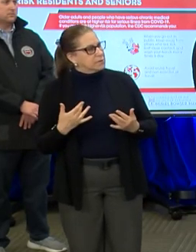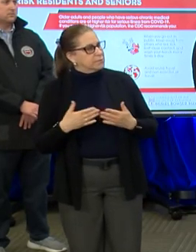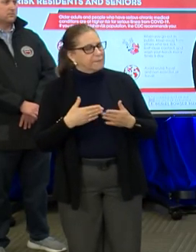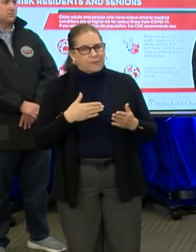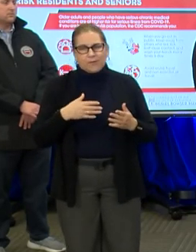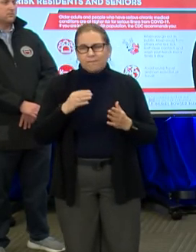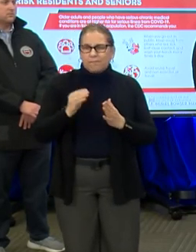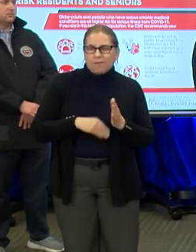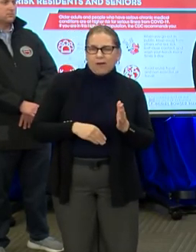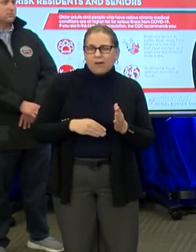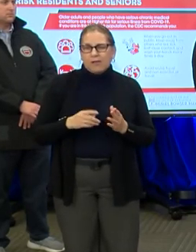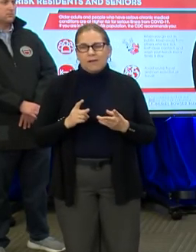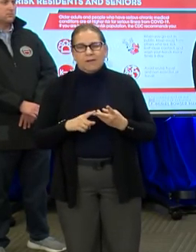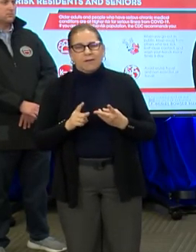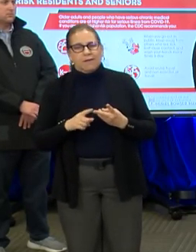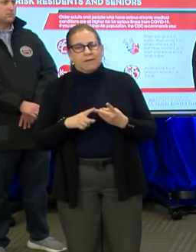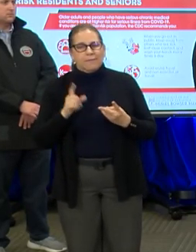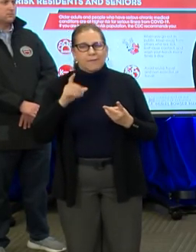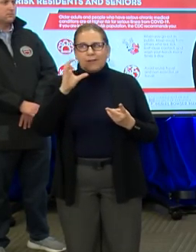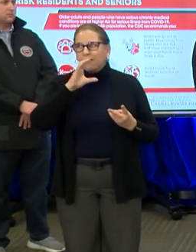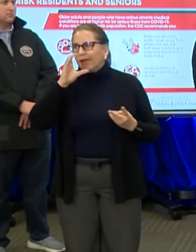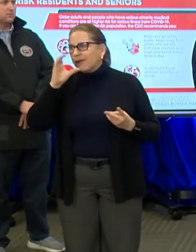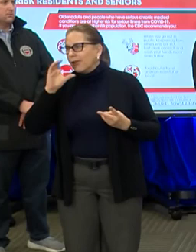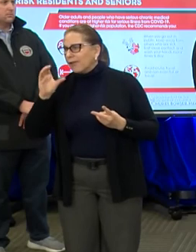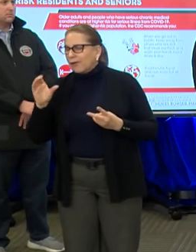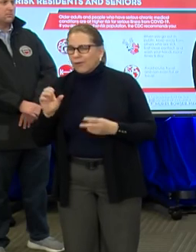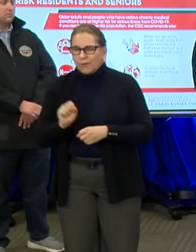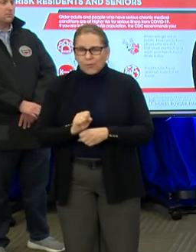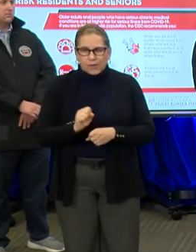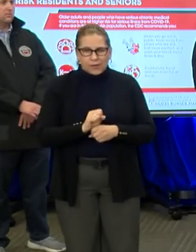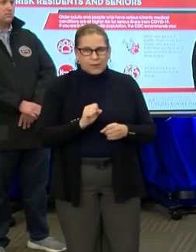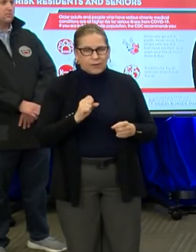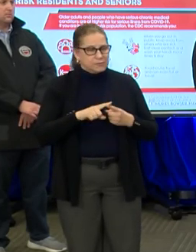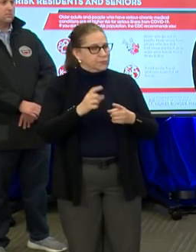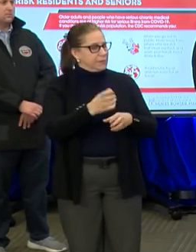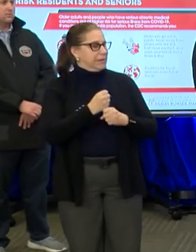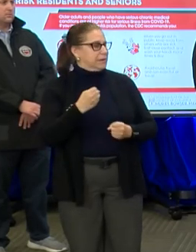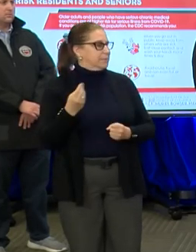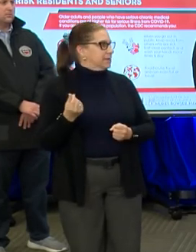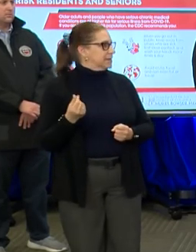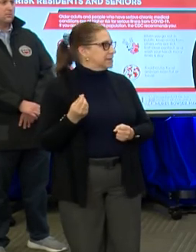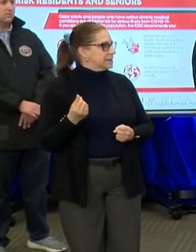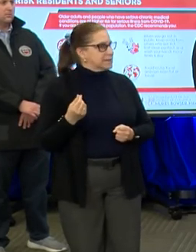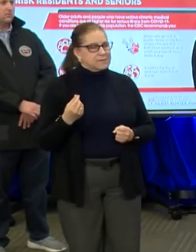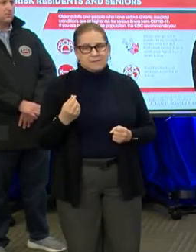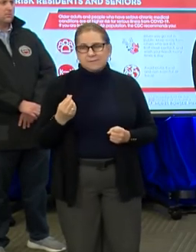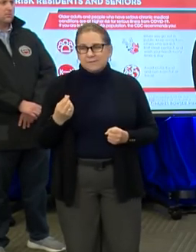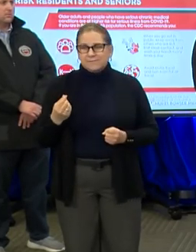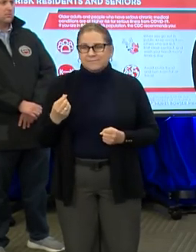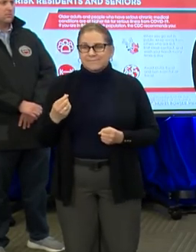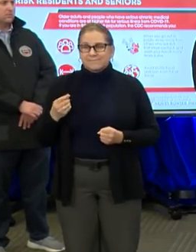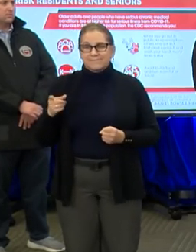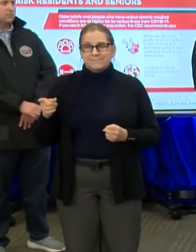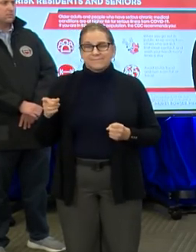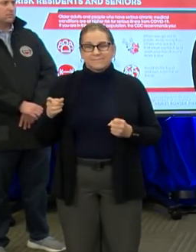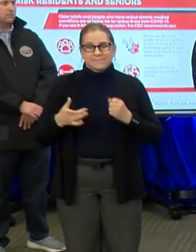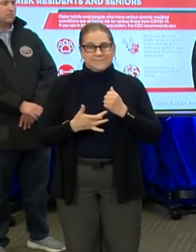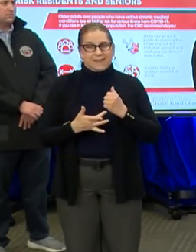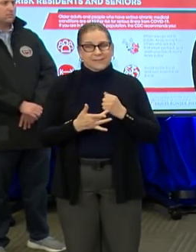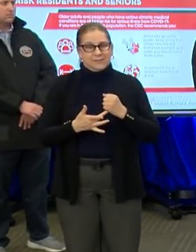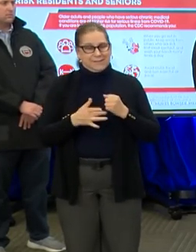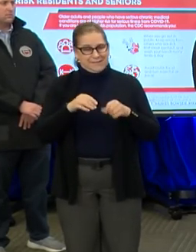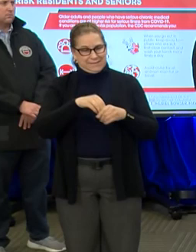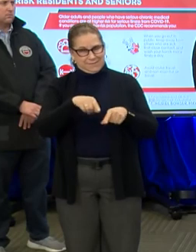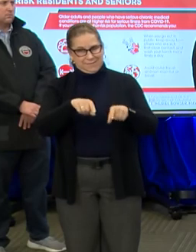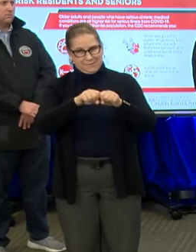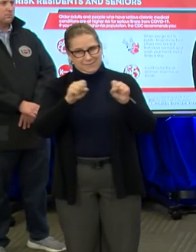regular basis in order to keep getting the benefit. The technology, the system, is still updating so that it